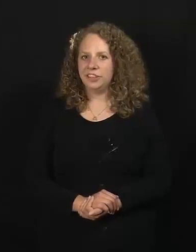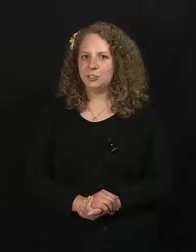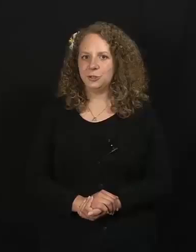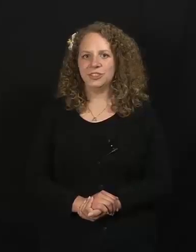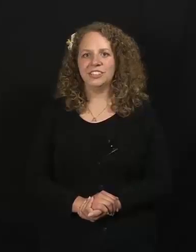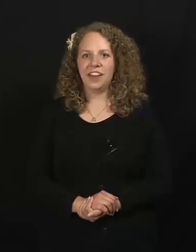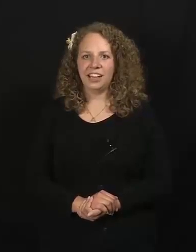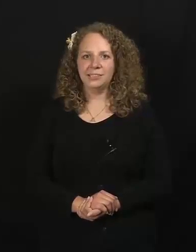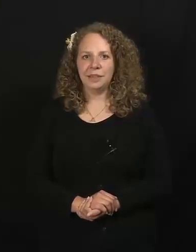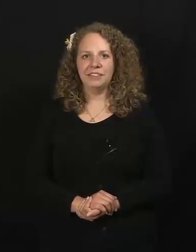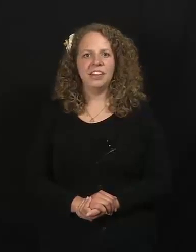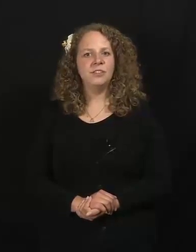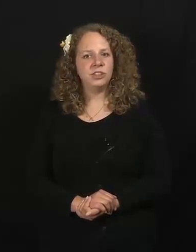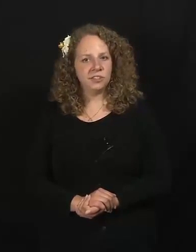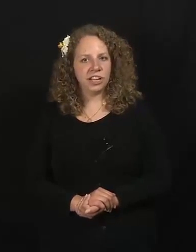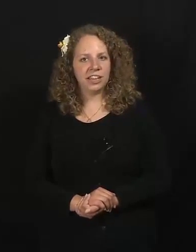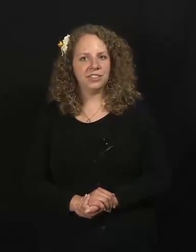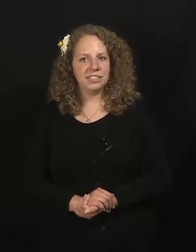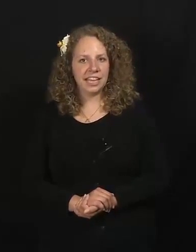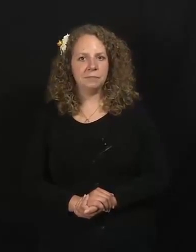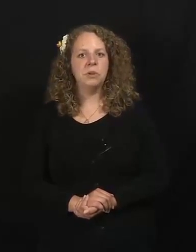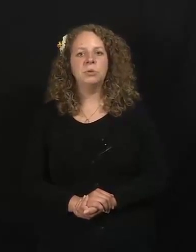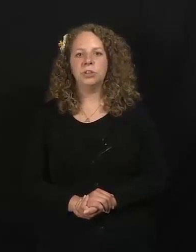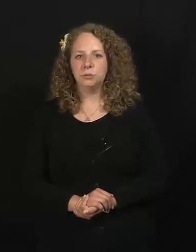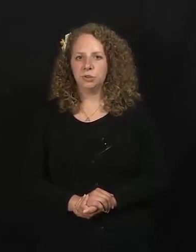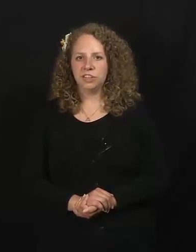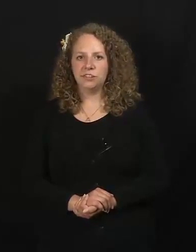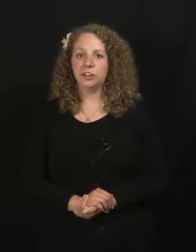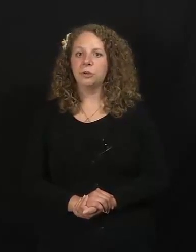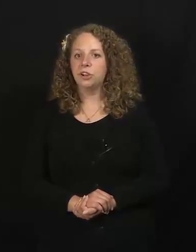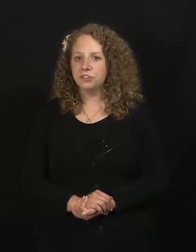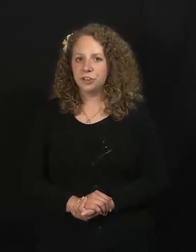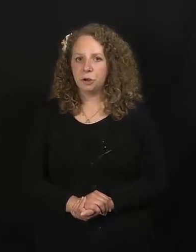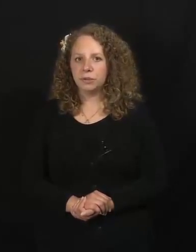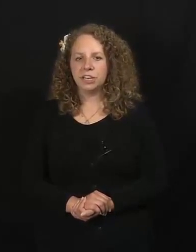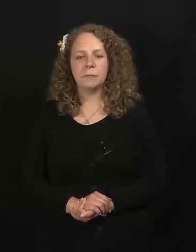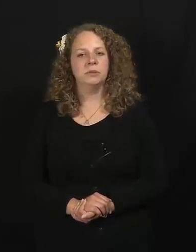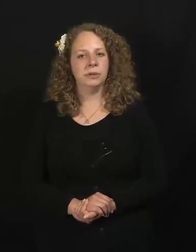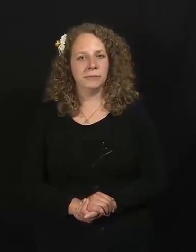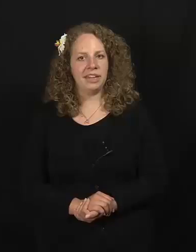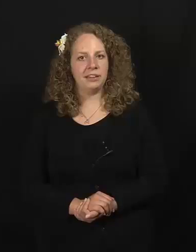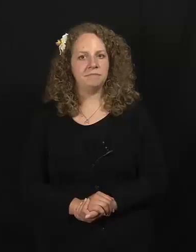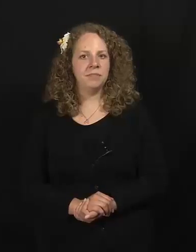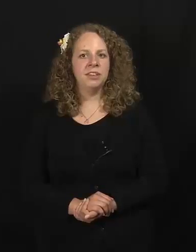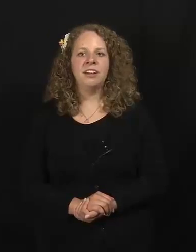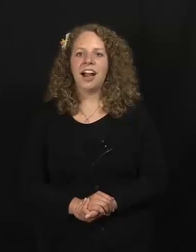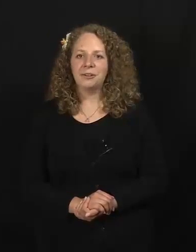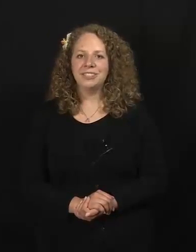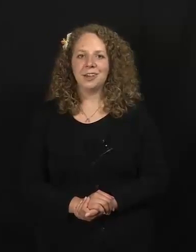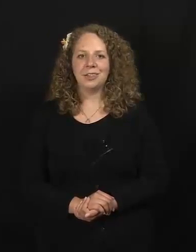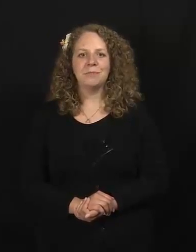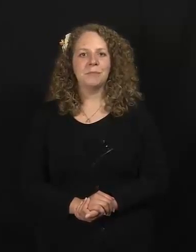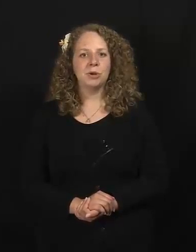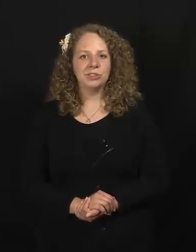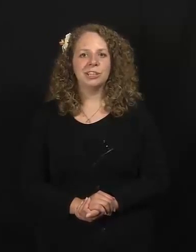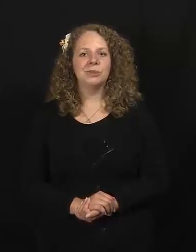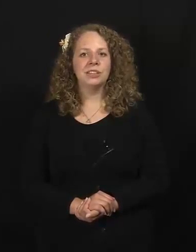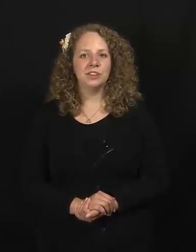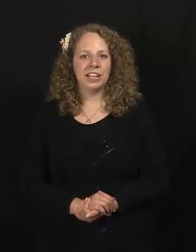Previous students have asked me if you leave your hand the same when you move it over or if you open it up and remake it. I always tell them that mostly you will leave your